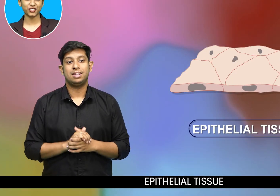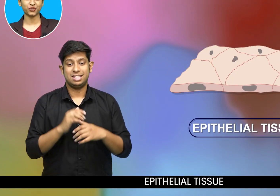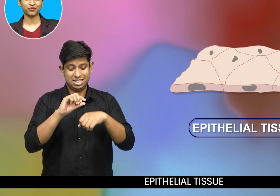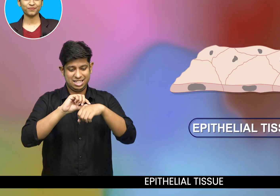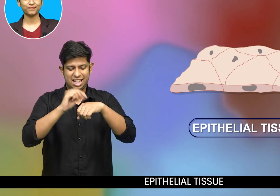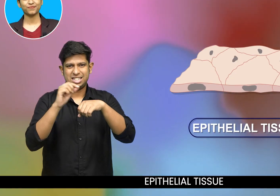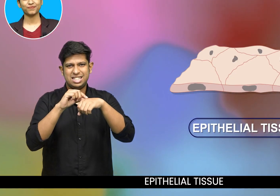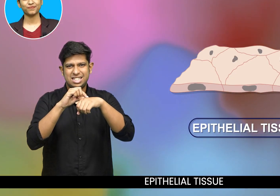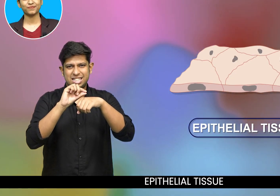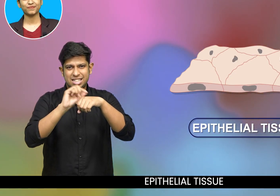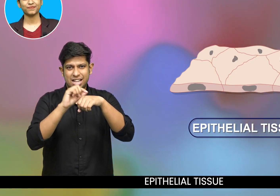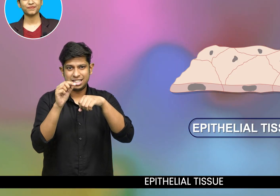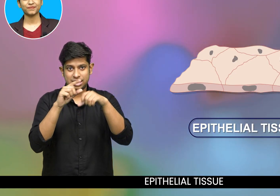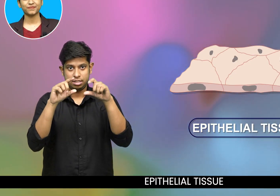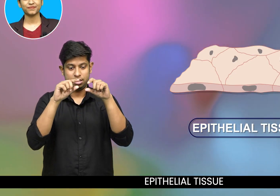epithelial tissue,